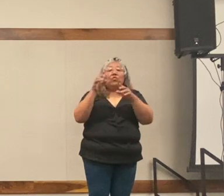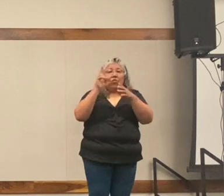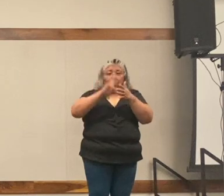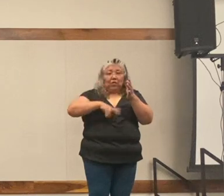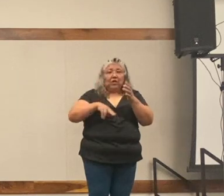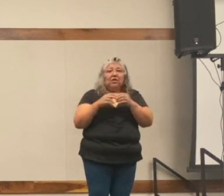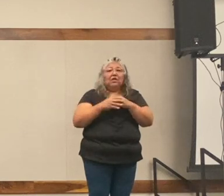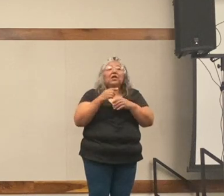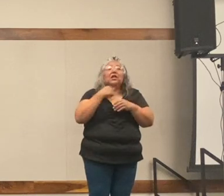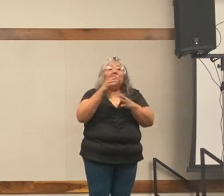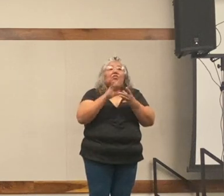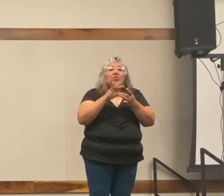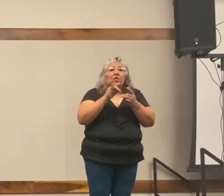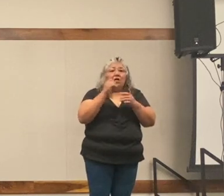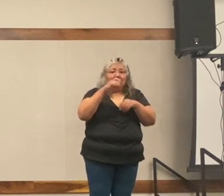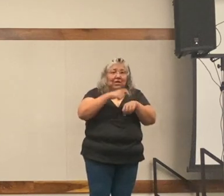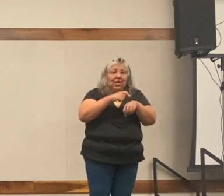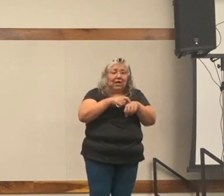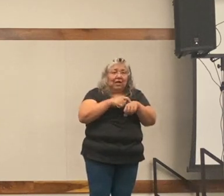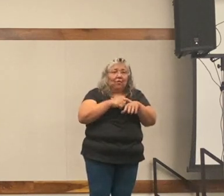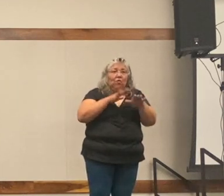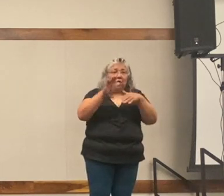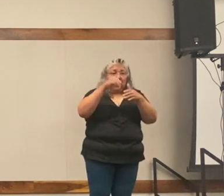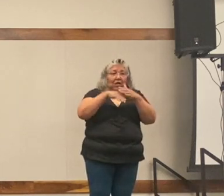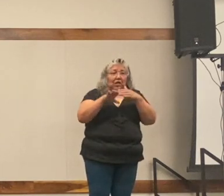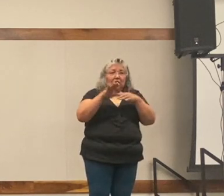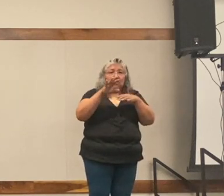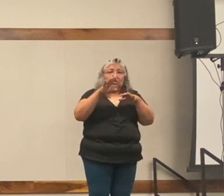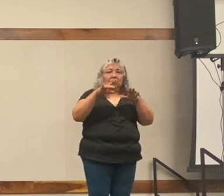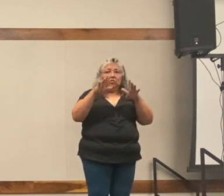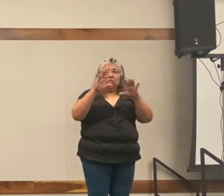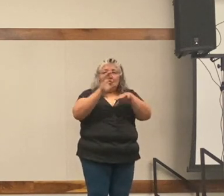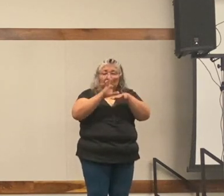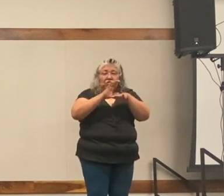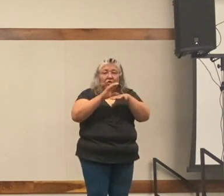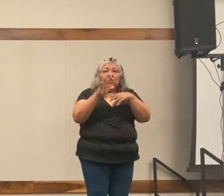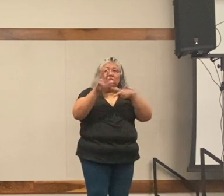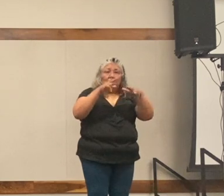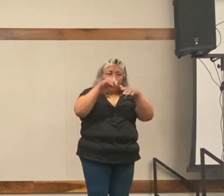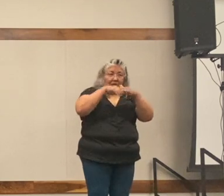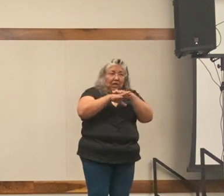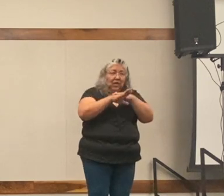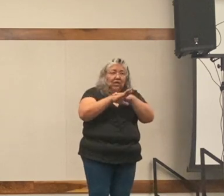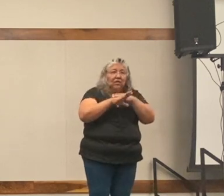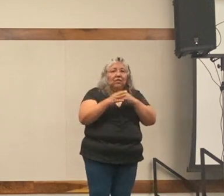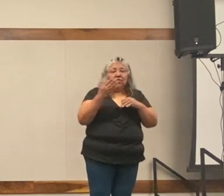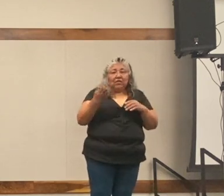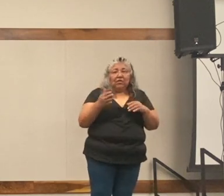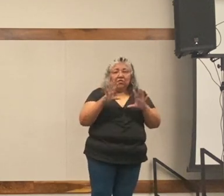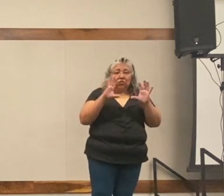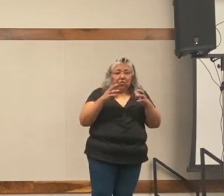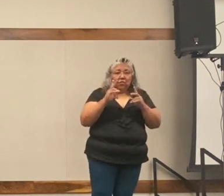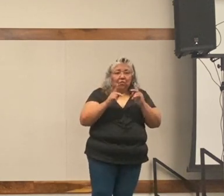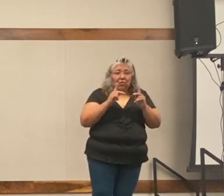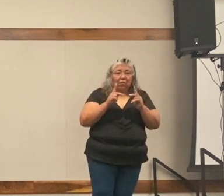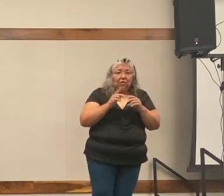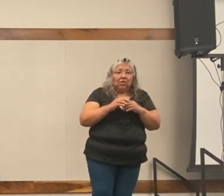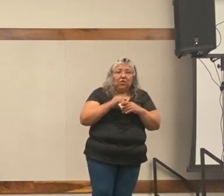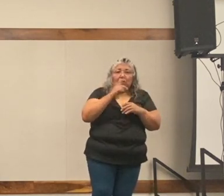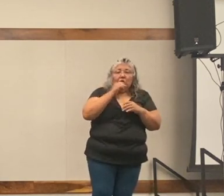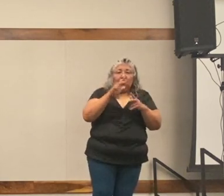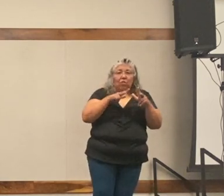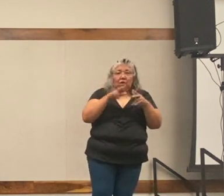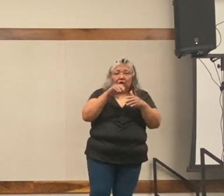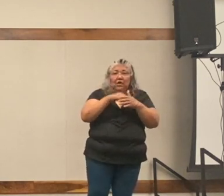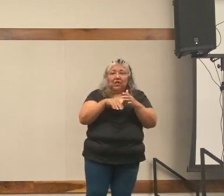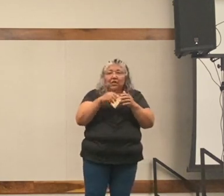So he tells a story of a time when he's walking into the sanctuary. And as he's walking into the sanctuary, there's a group of people who are walking in.